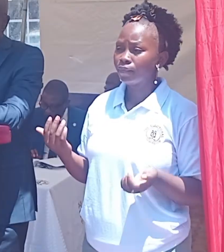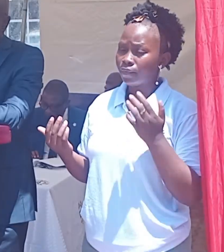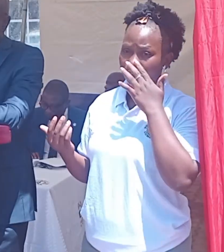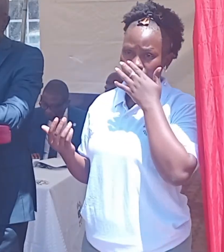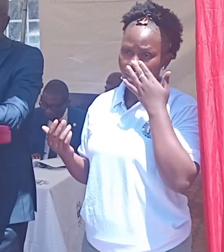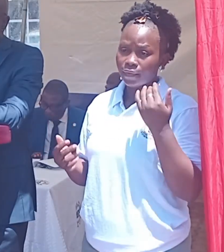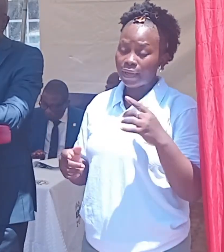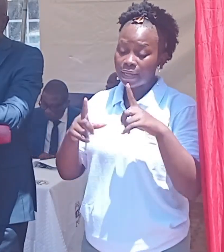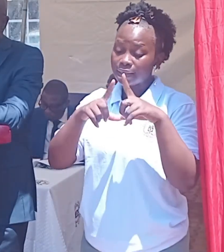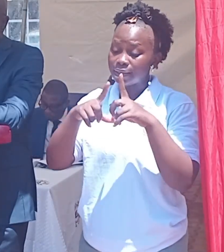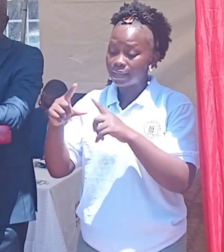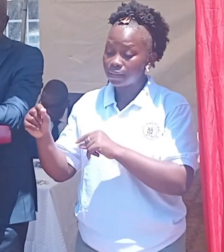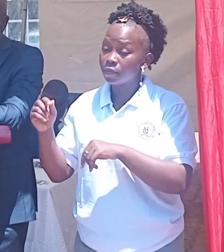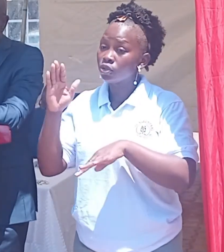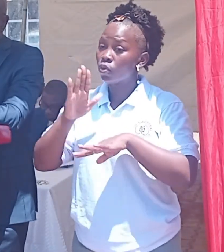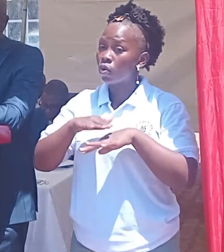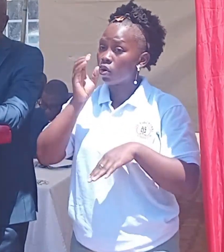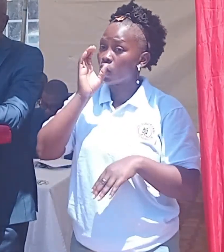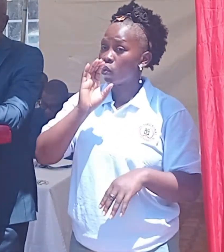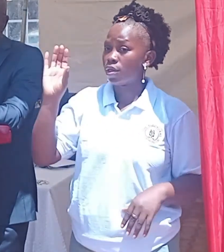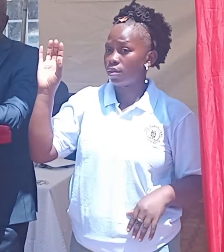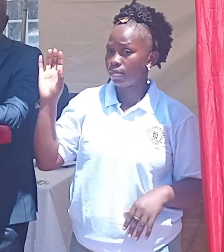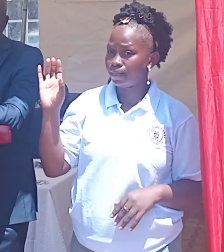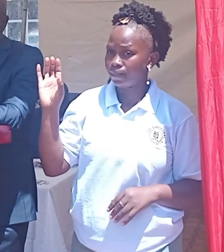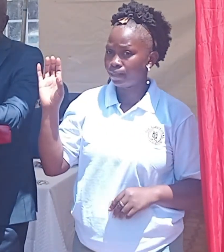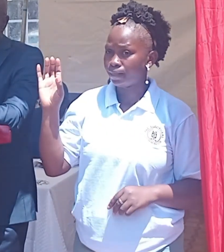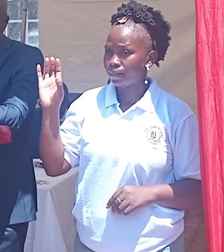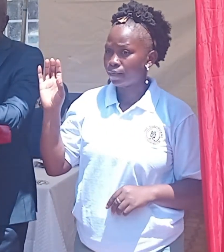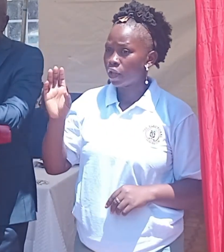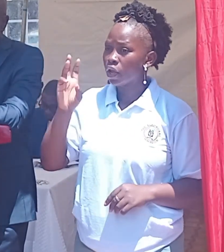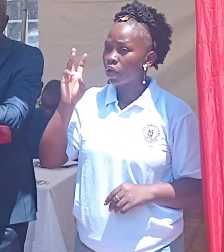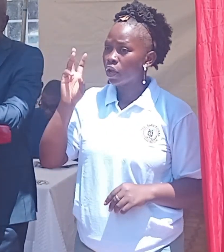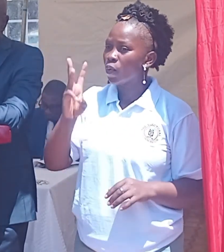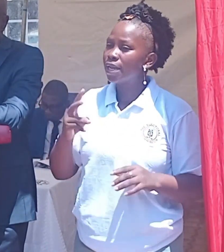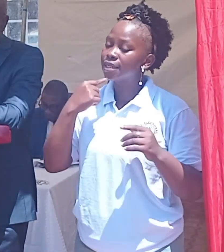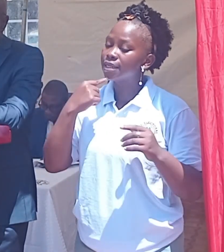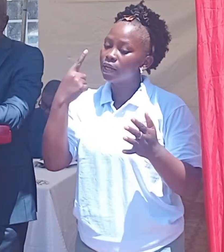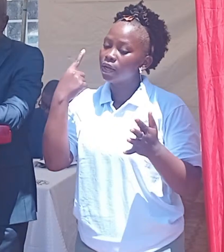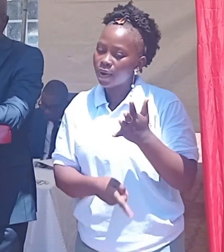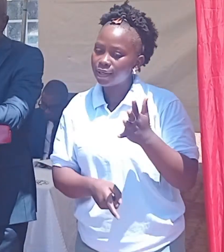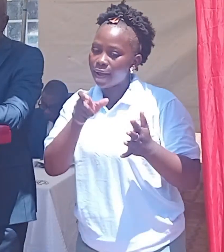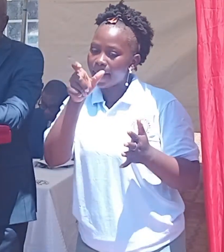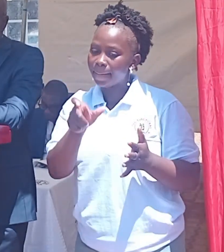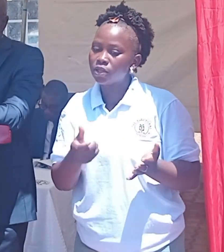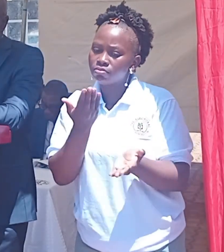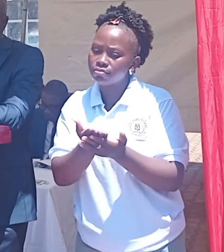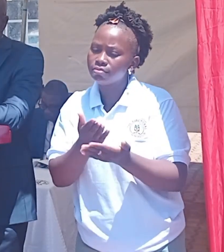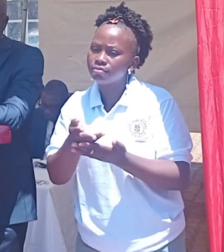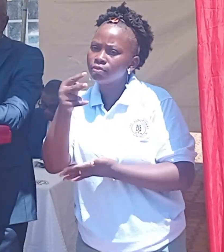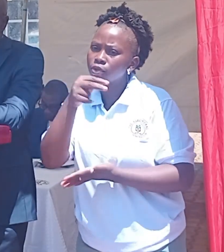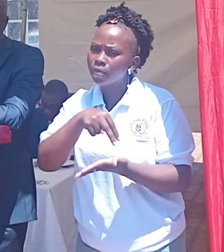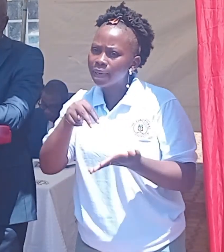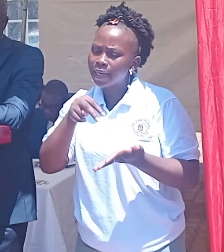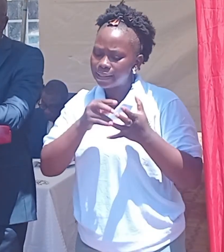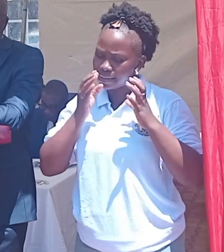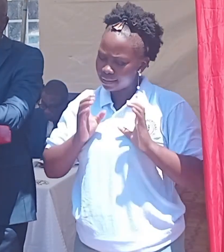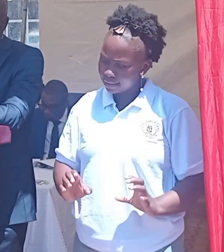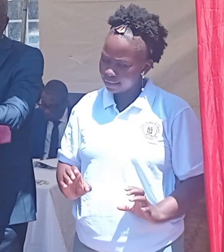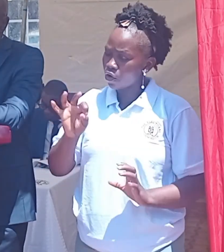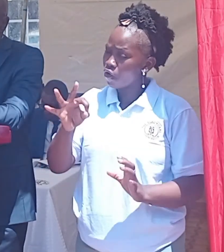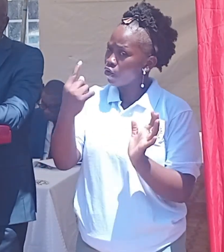A statement on oath shall state that the person seeking nomination is a citizen of